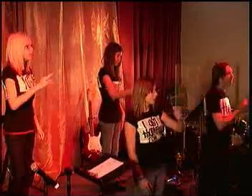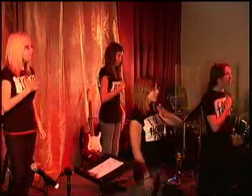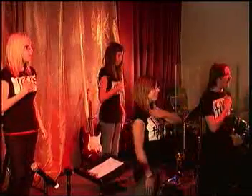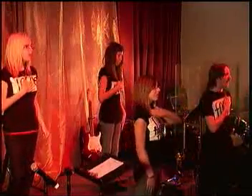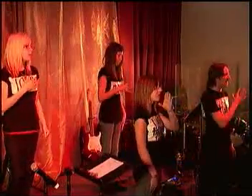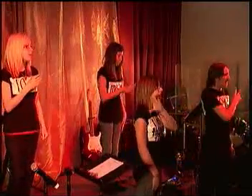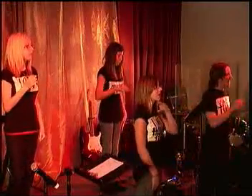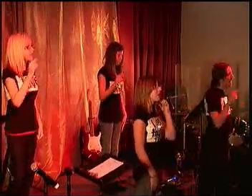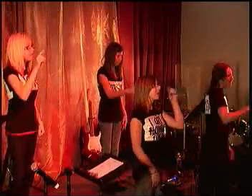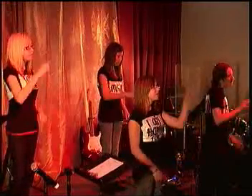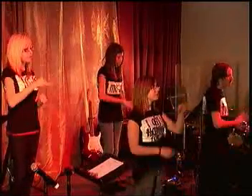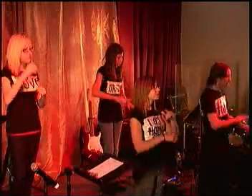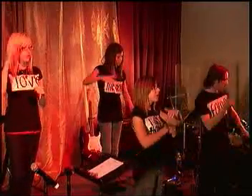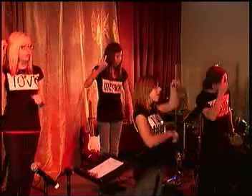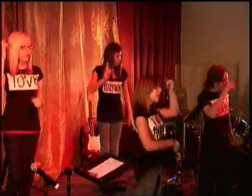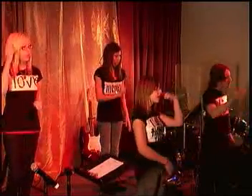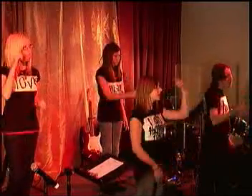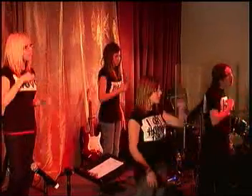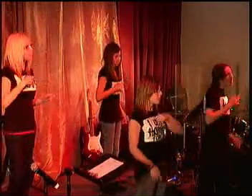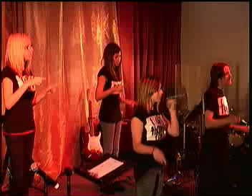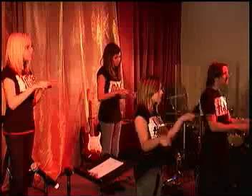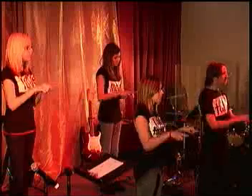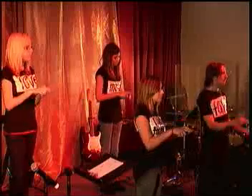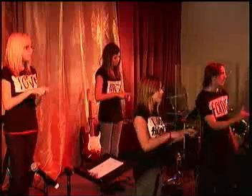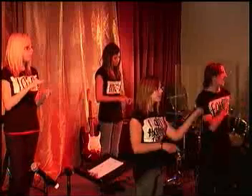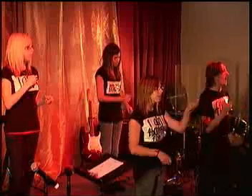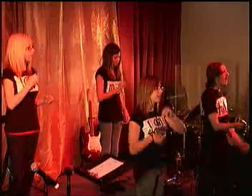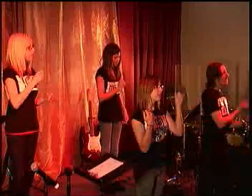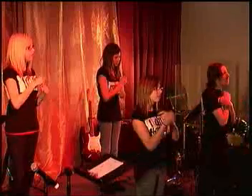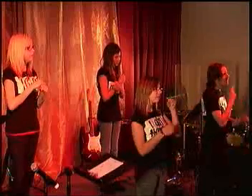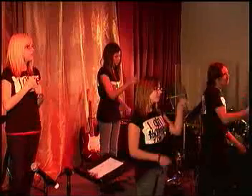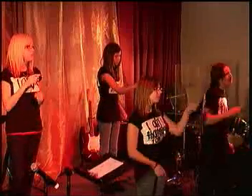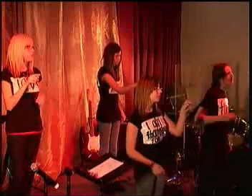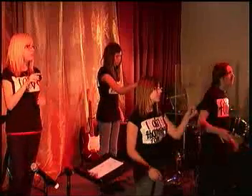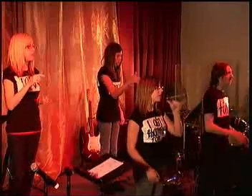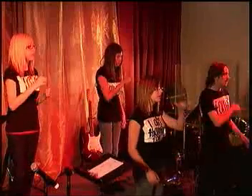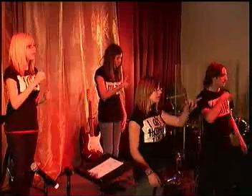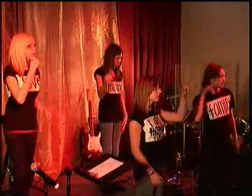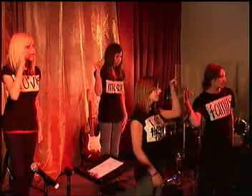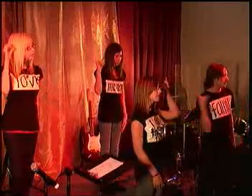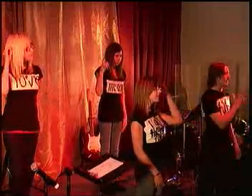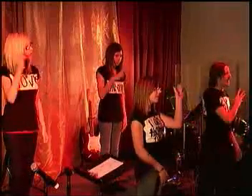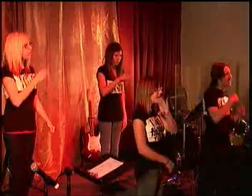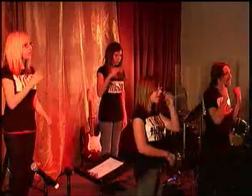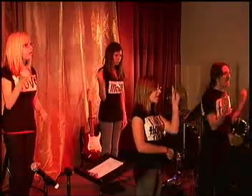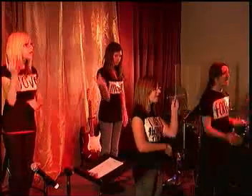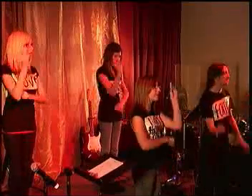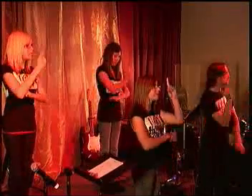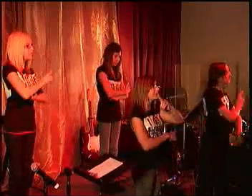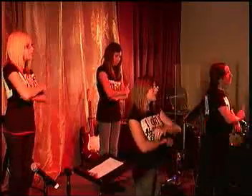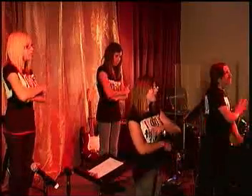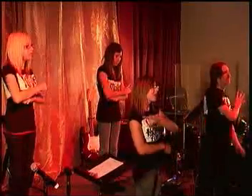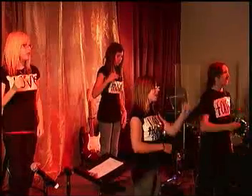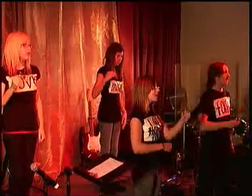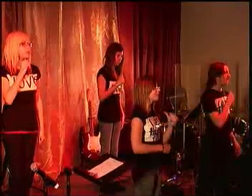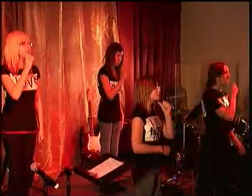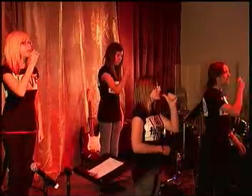are mine and you shine for me too. I love you yesterday and today and